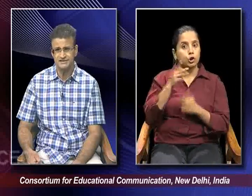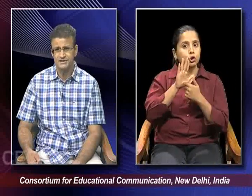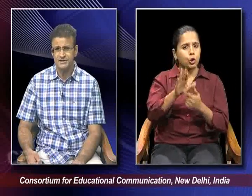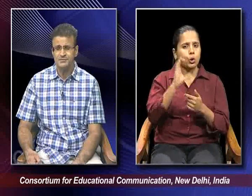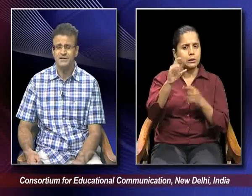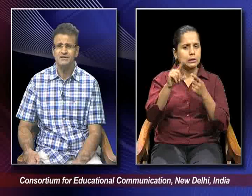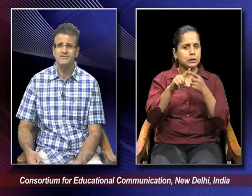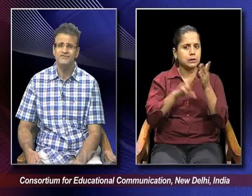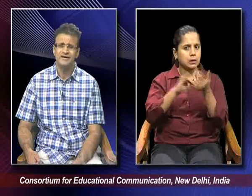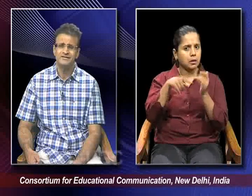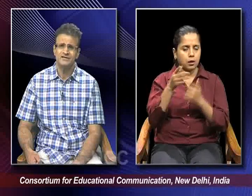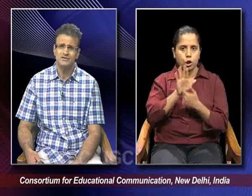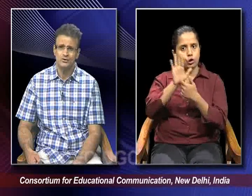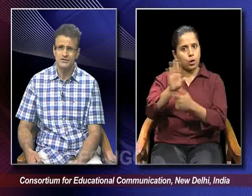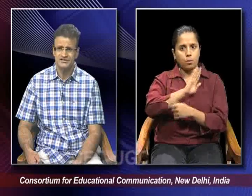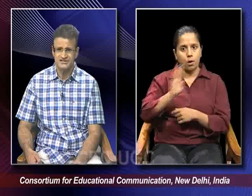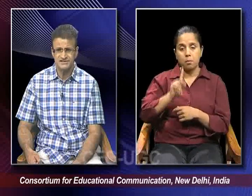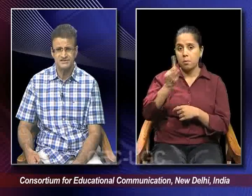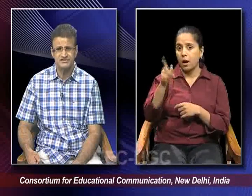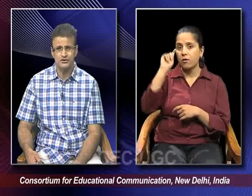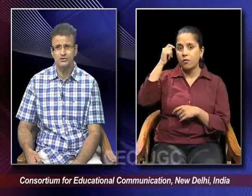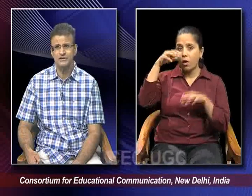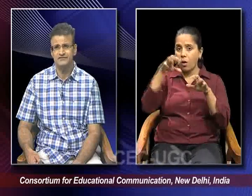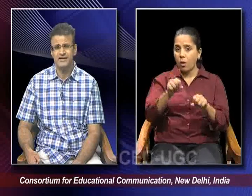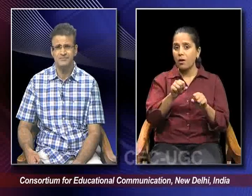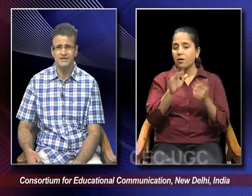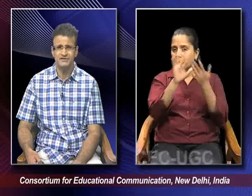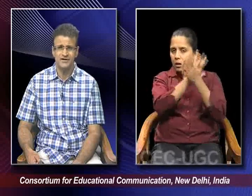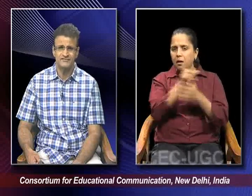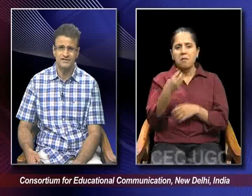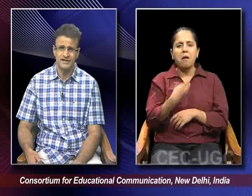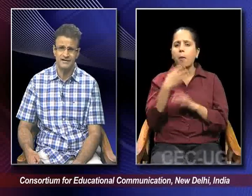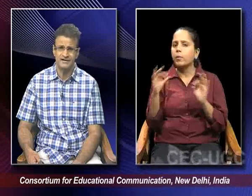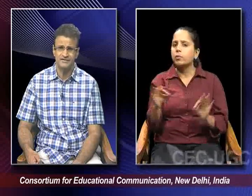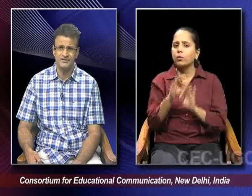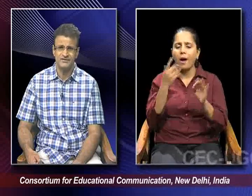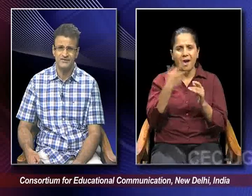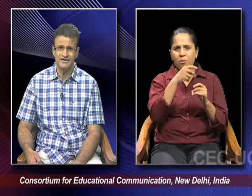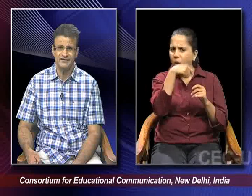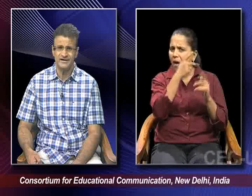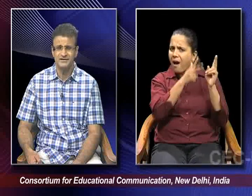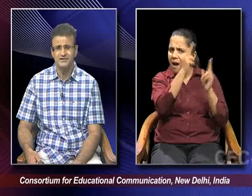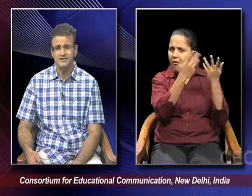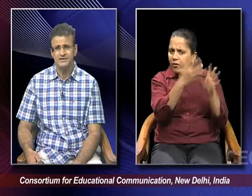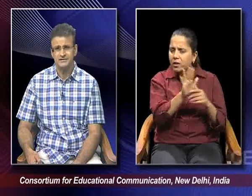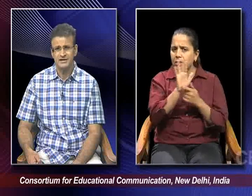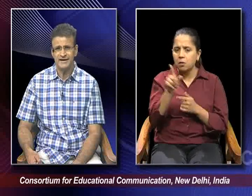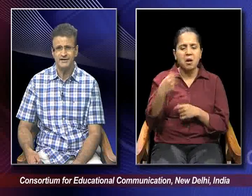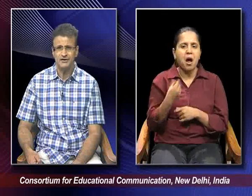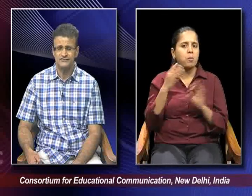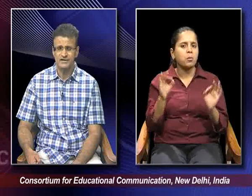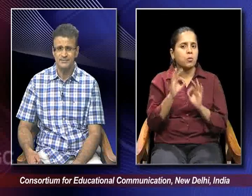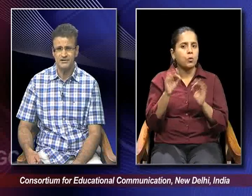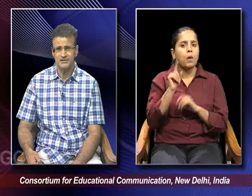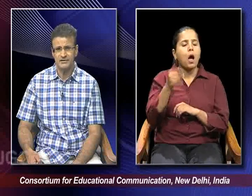censors. But we find that the colonial censors, they were not even happy even after that, and we find that the idea